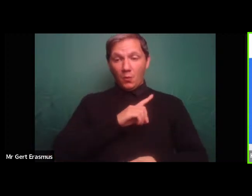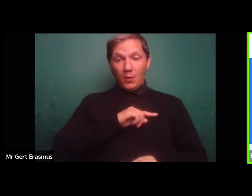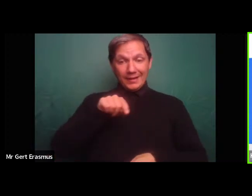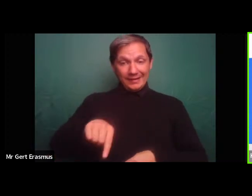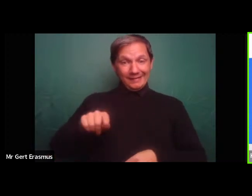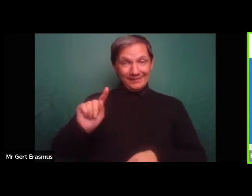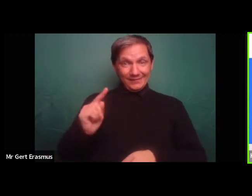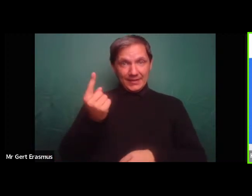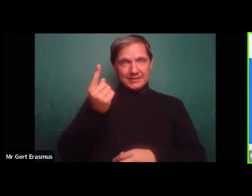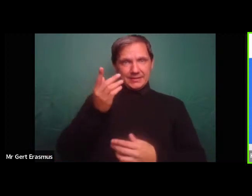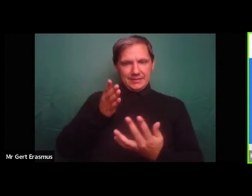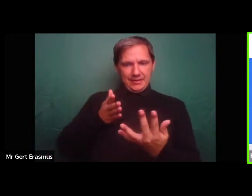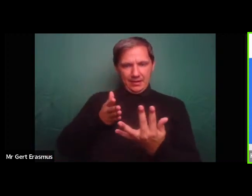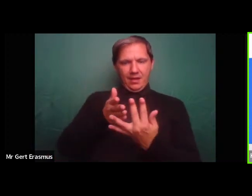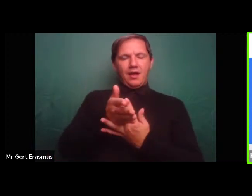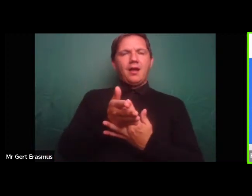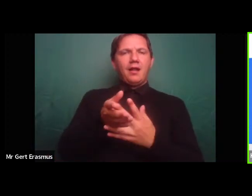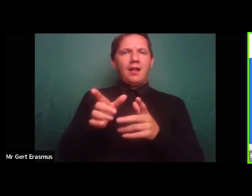access language.